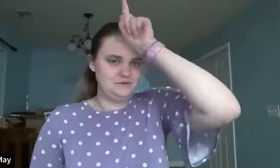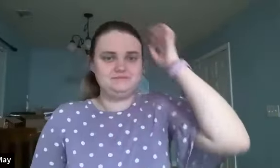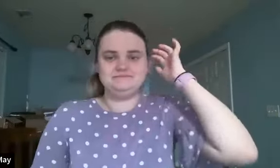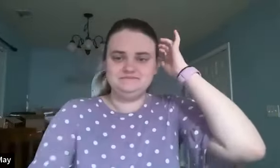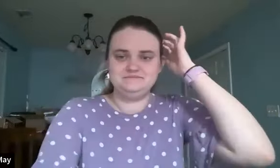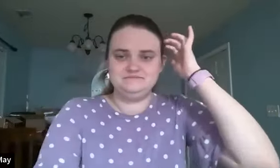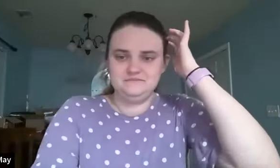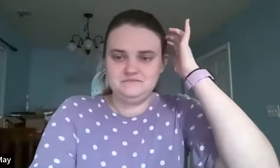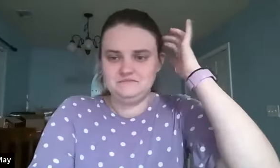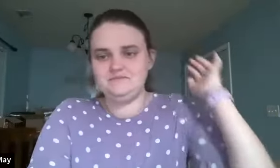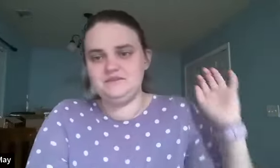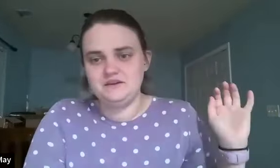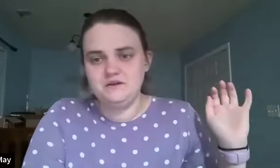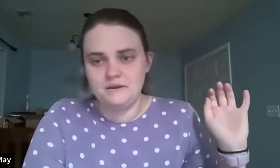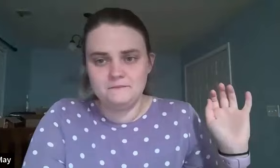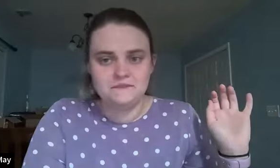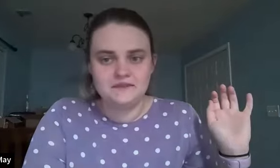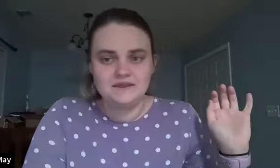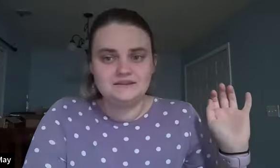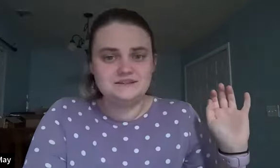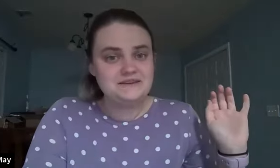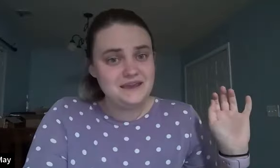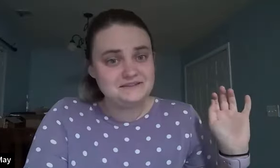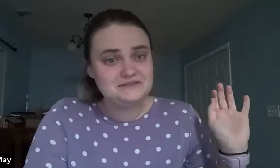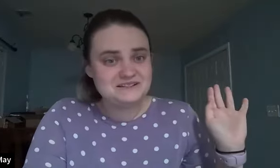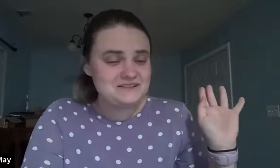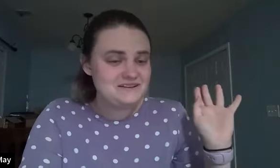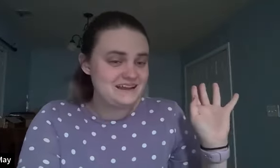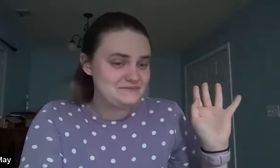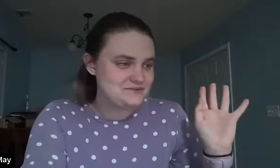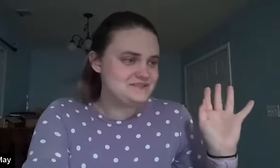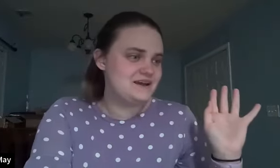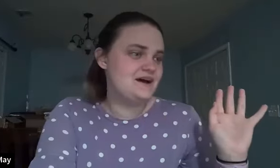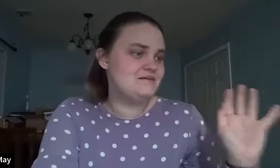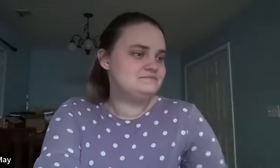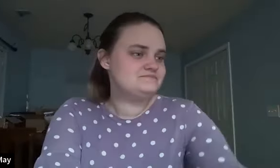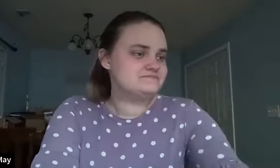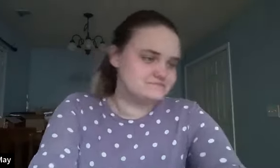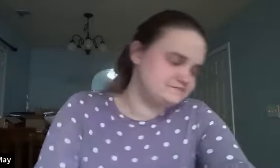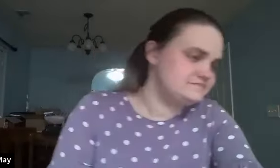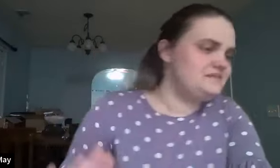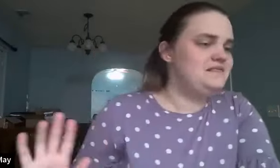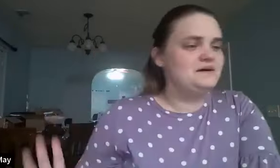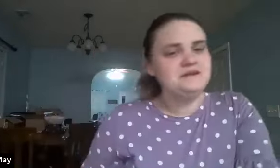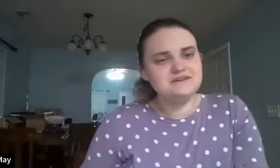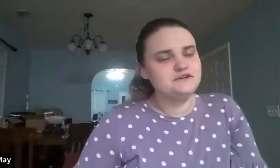Unicorn. Okay. So yeah, so there's all our animals. Let me give